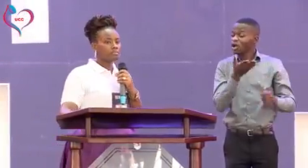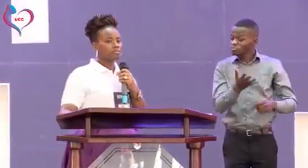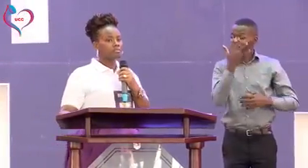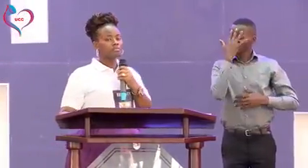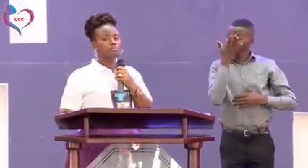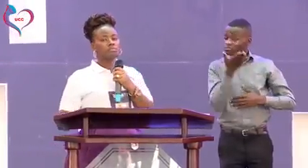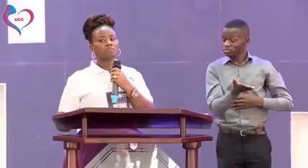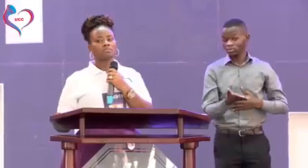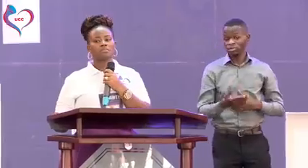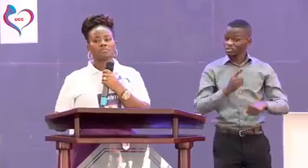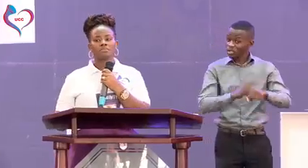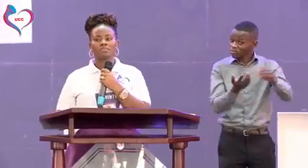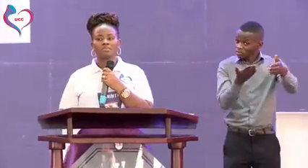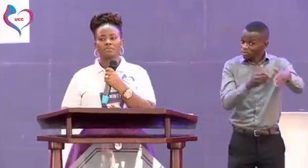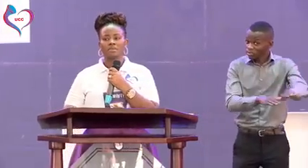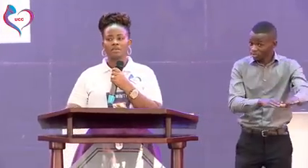There